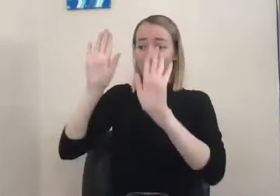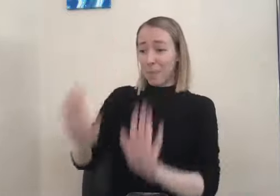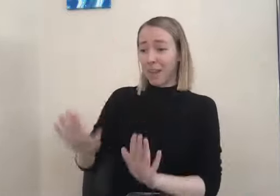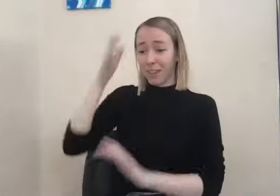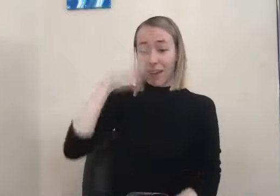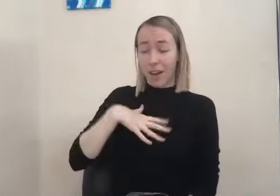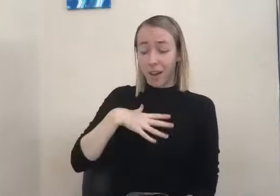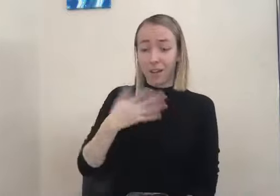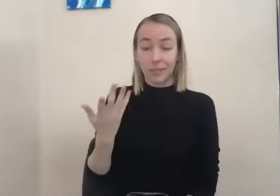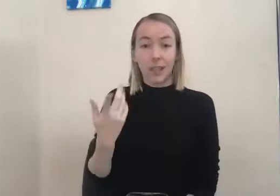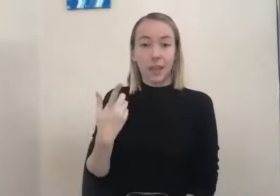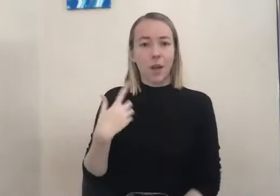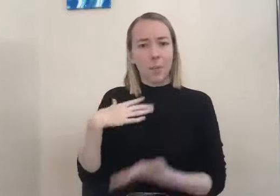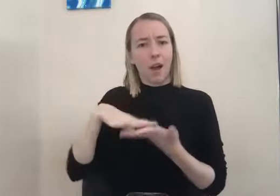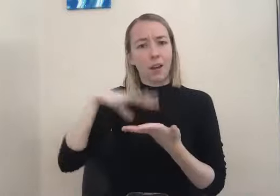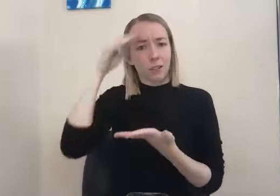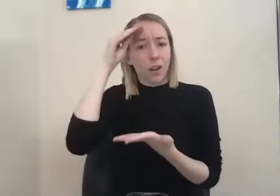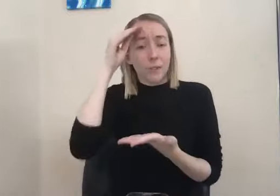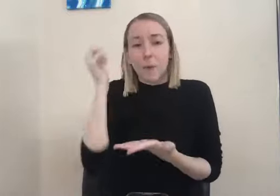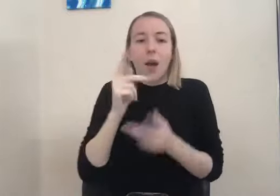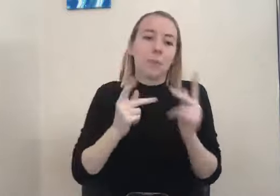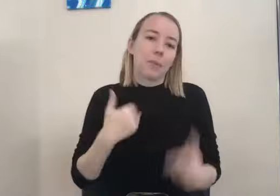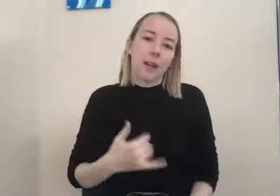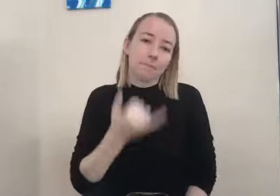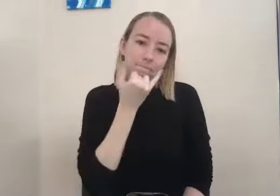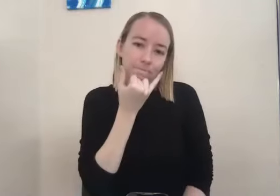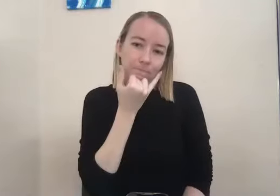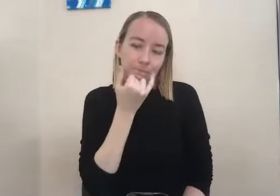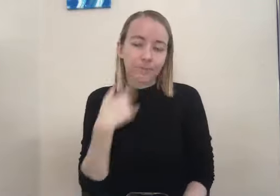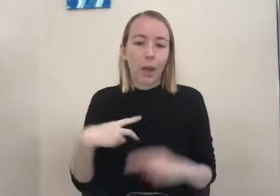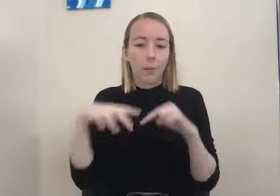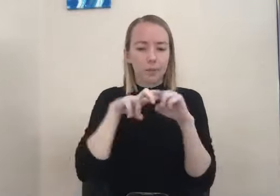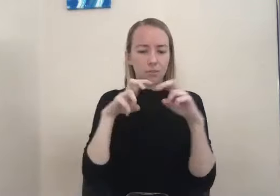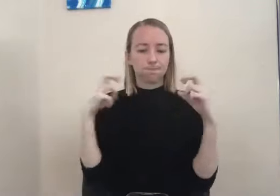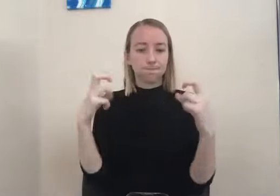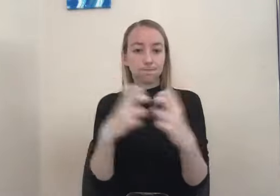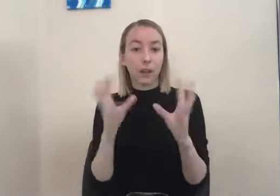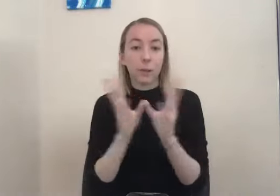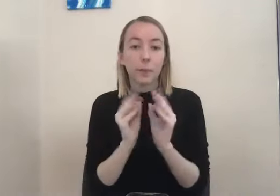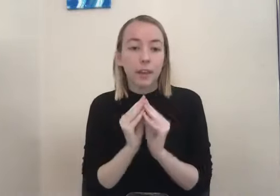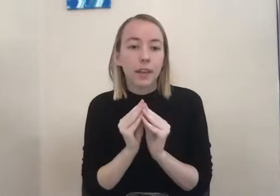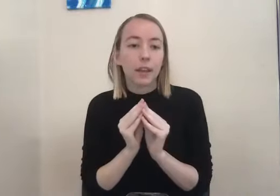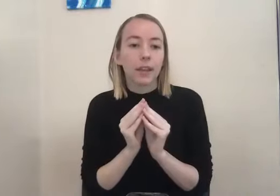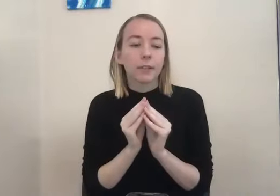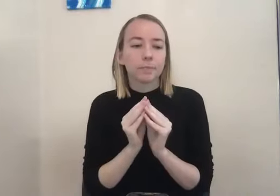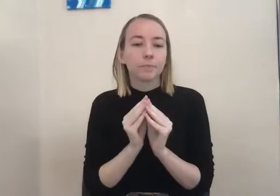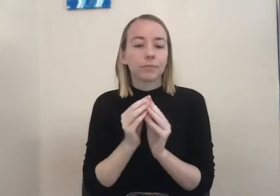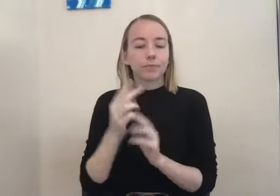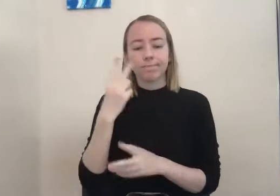I felt about my mother, the selfishness, the dishonesty, the self-seeking, the frightened, the